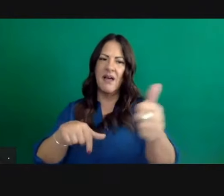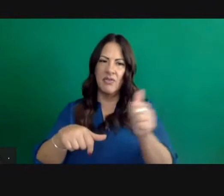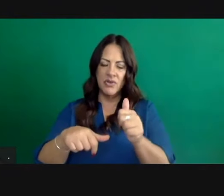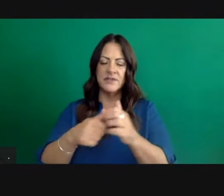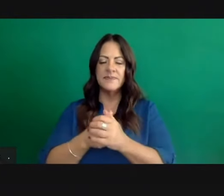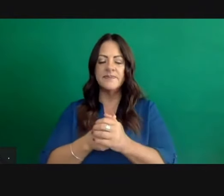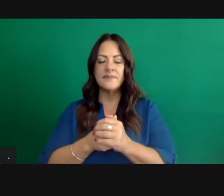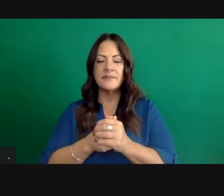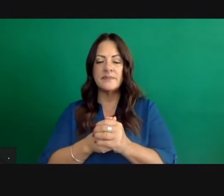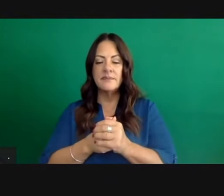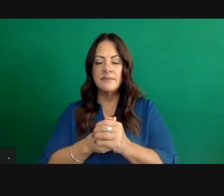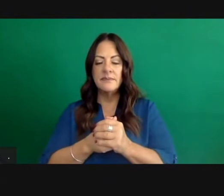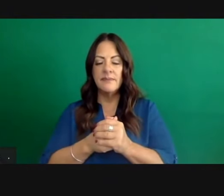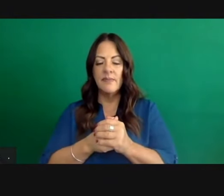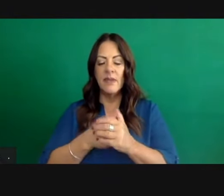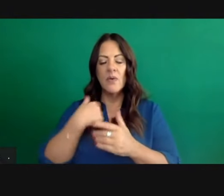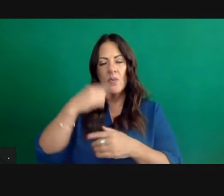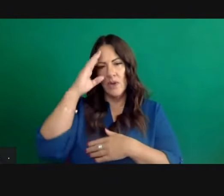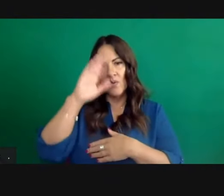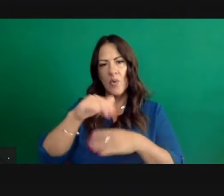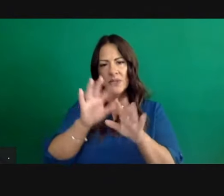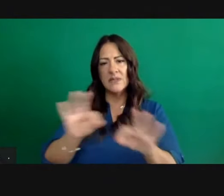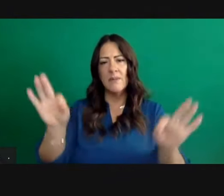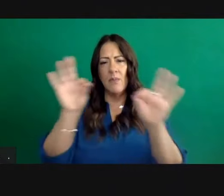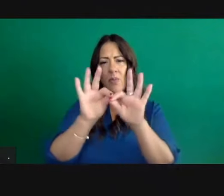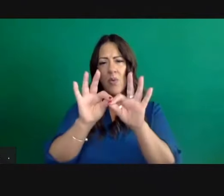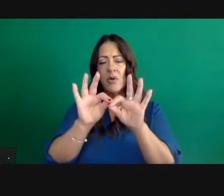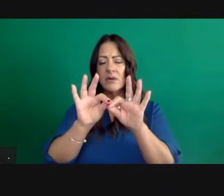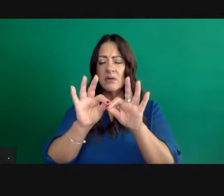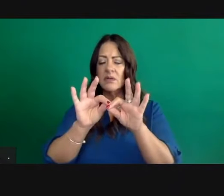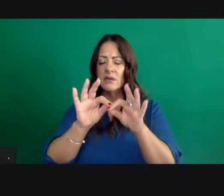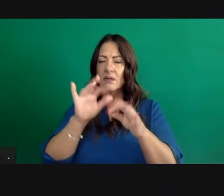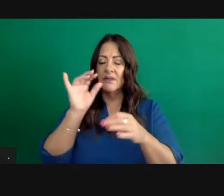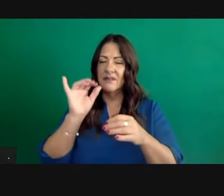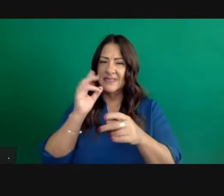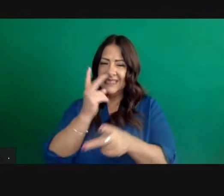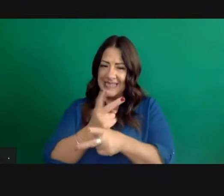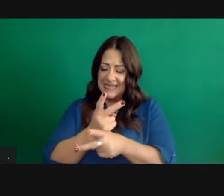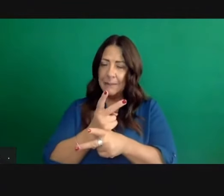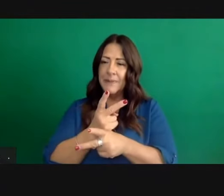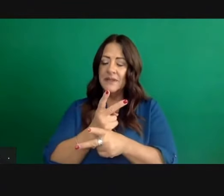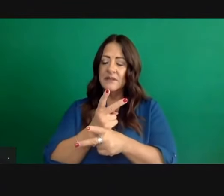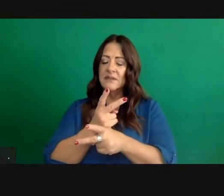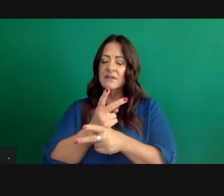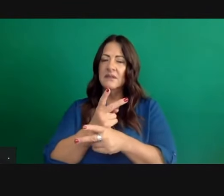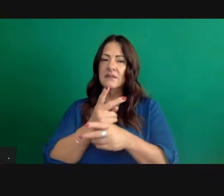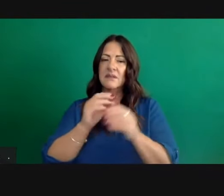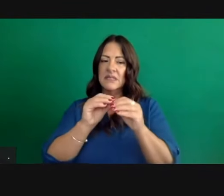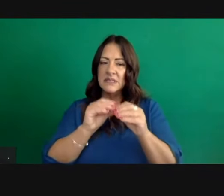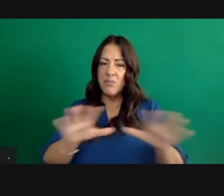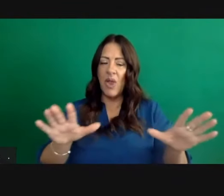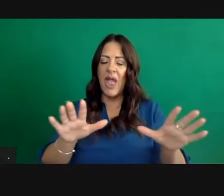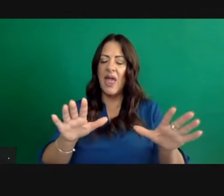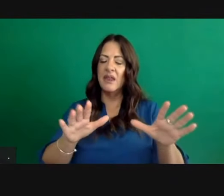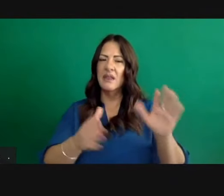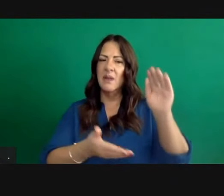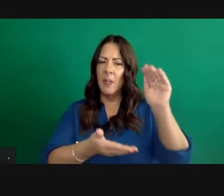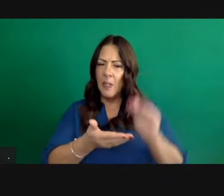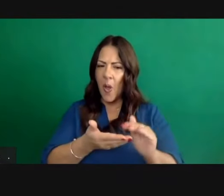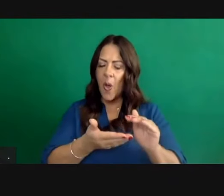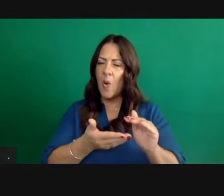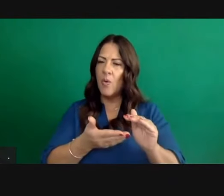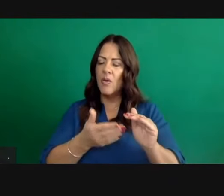only is it important that we have transmission rates low throughout the communities for the sake of